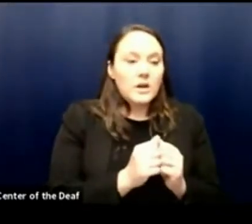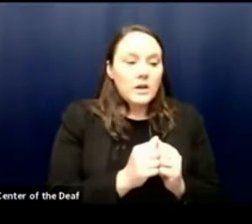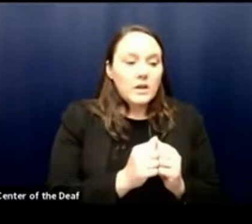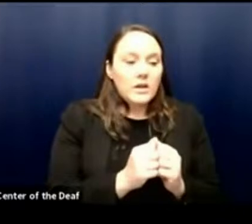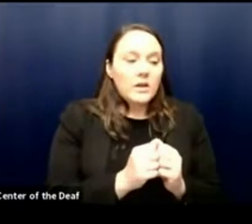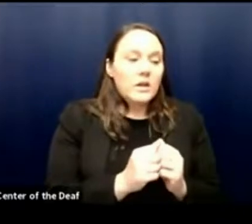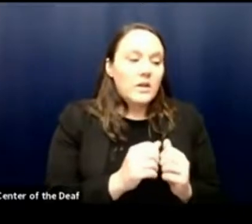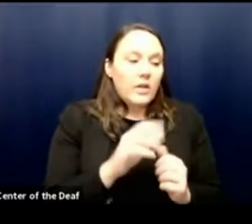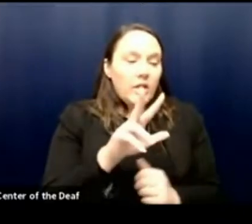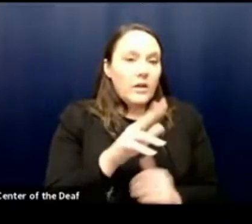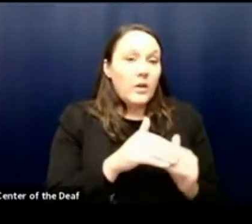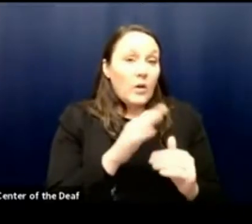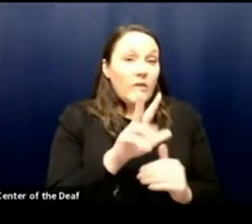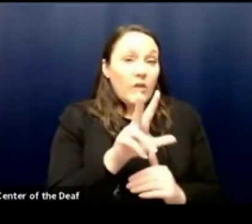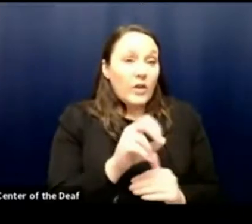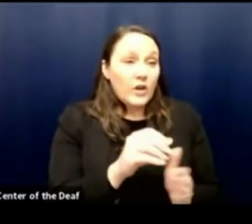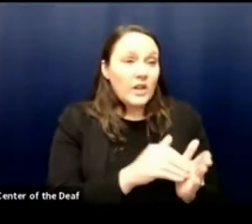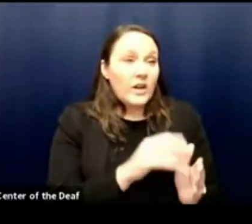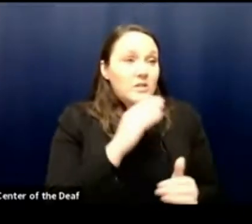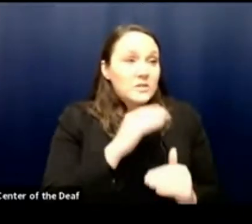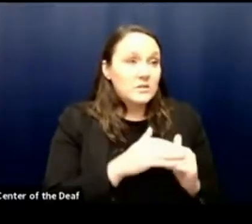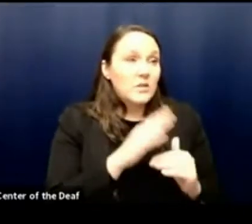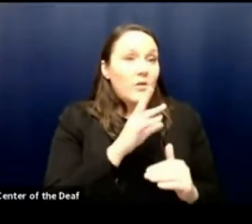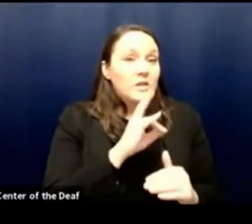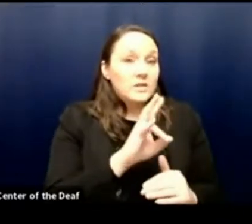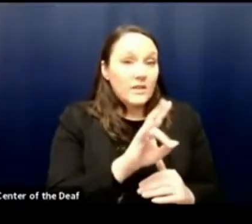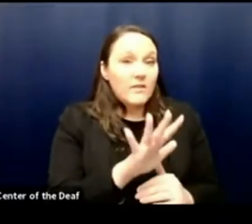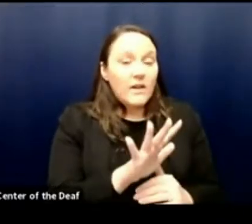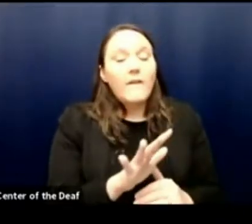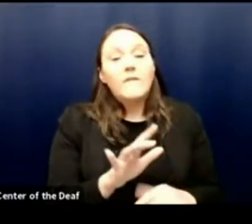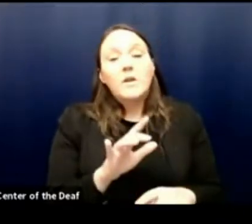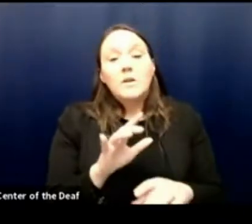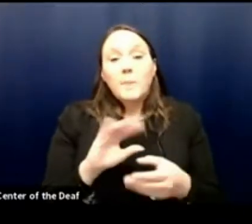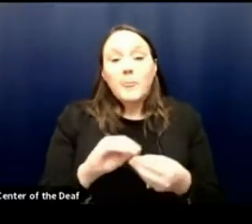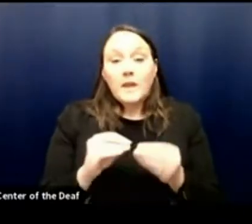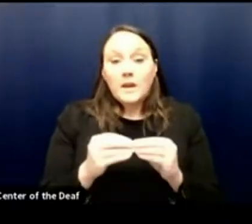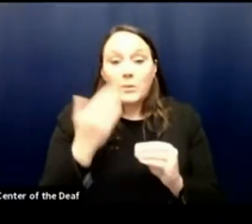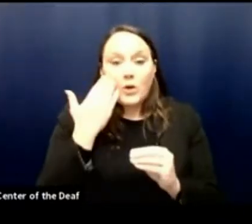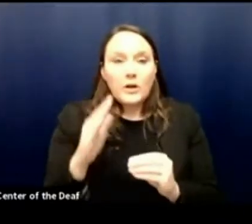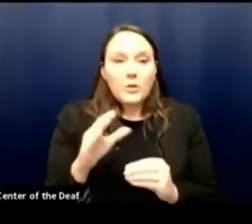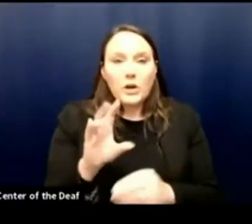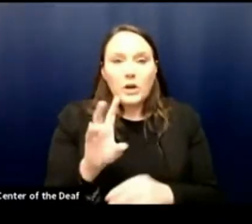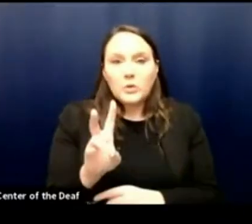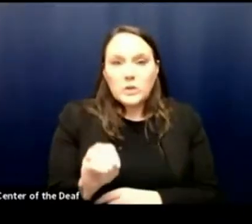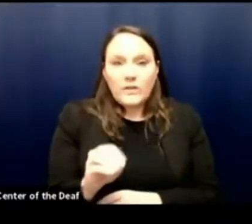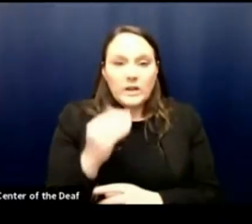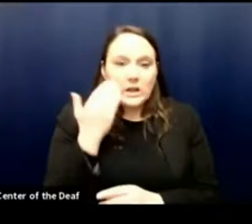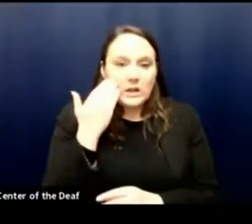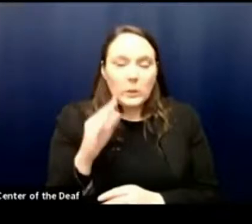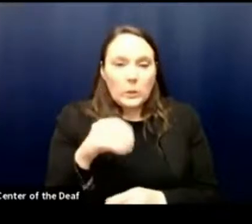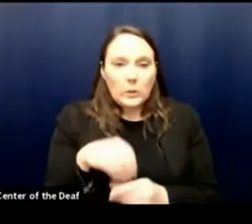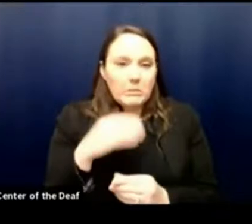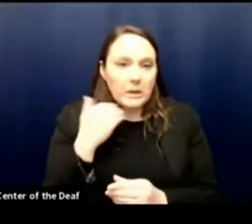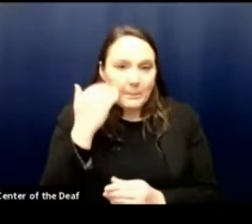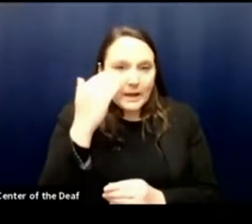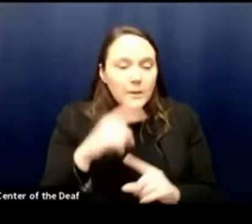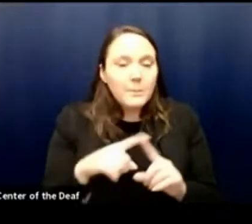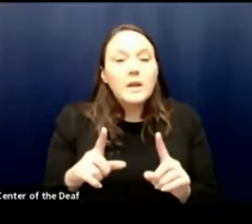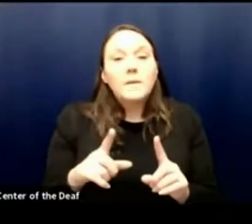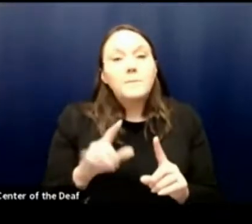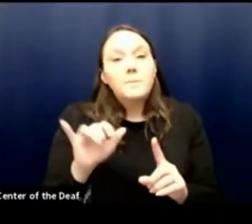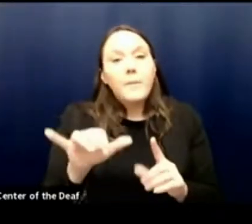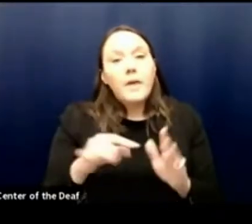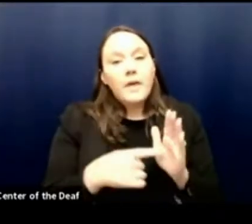30,000 over 75. The number I don't have is what the 70-year-old is in my head, but that shows you